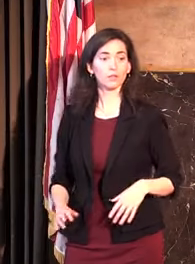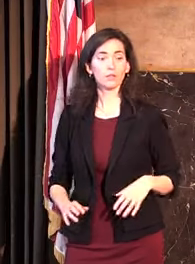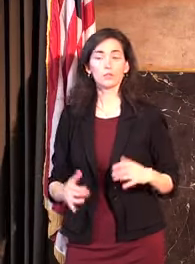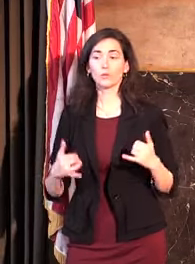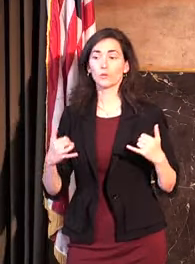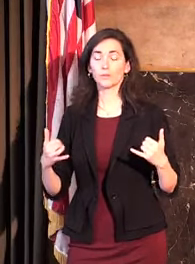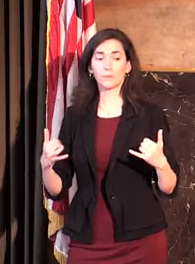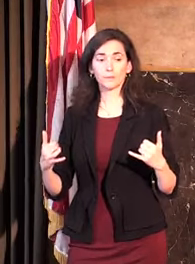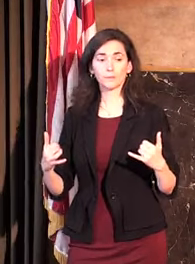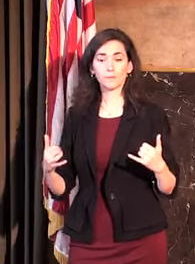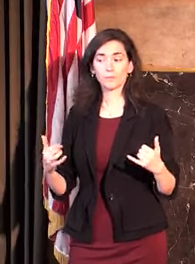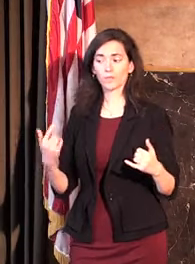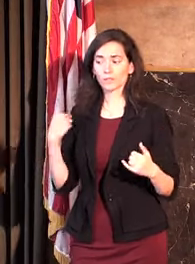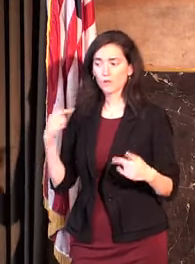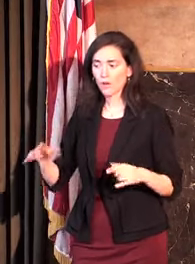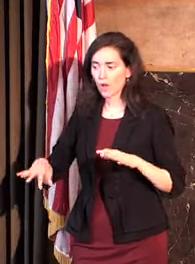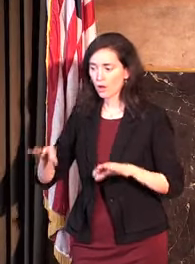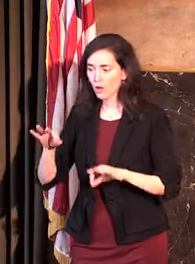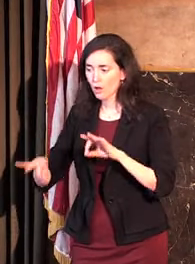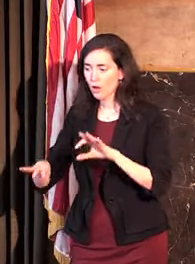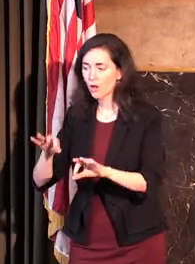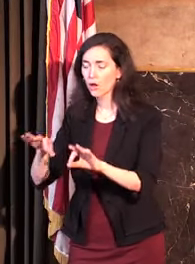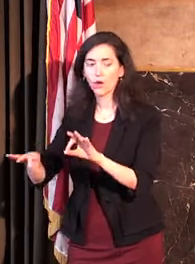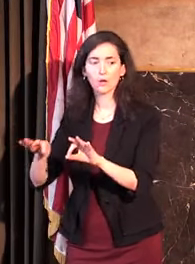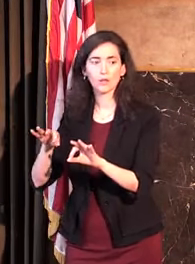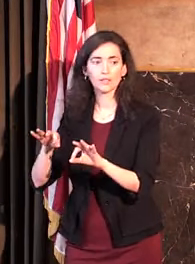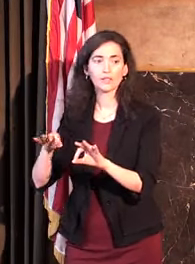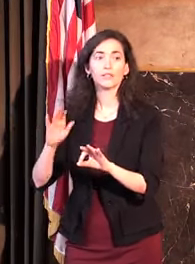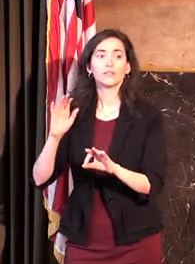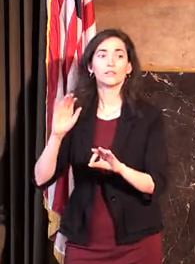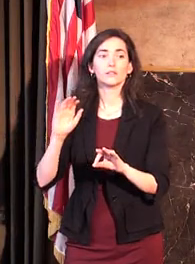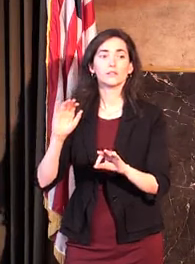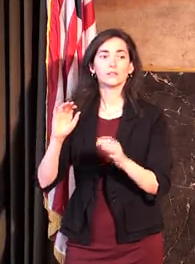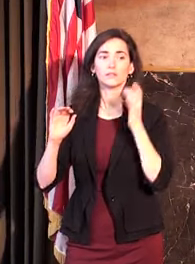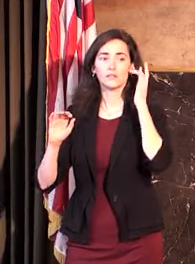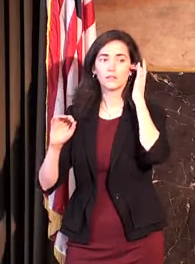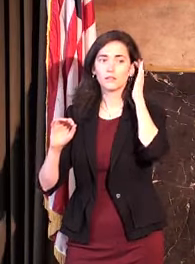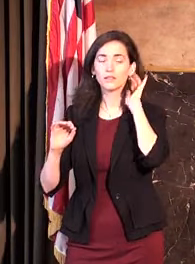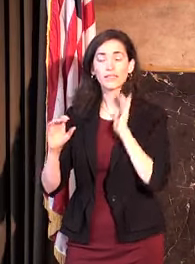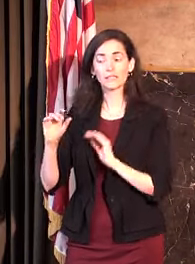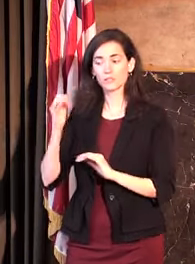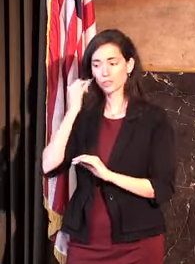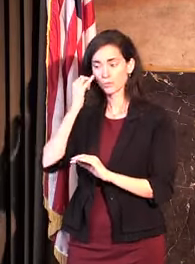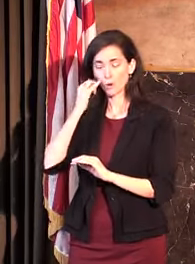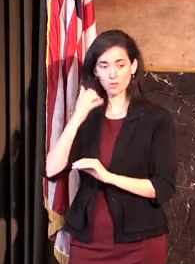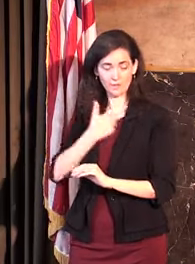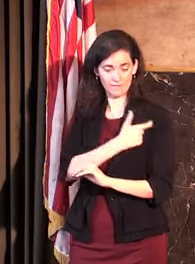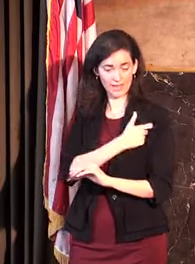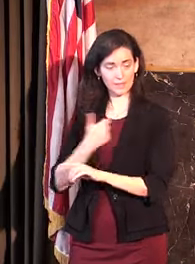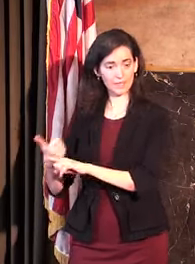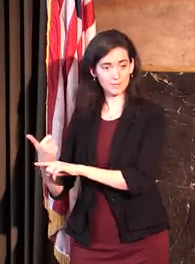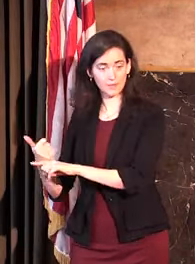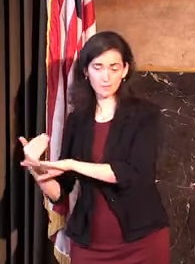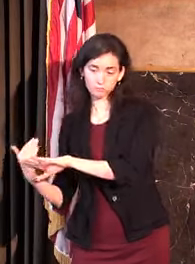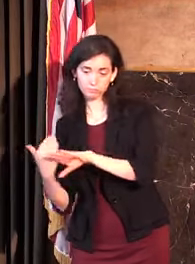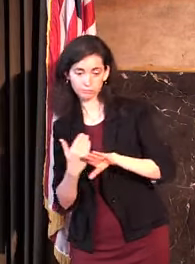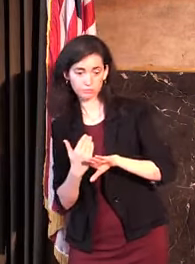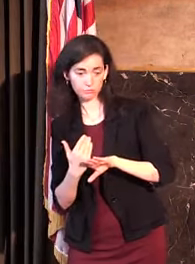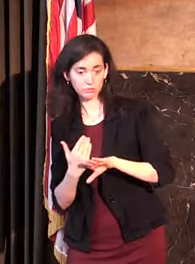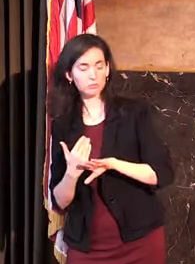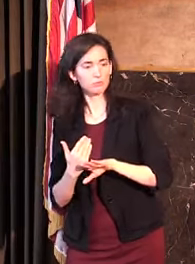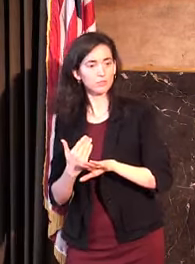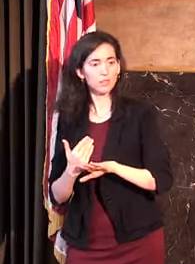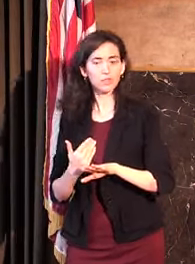time, that signals that it's more likely to cause a problem for you. But again, we are significantly more protected